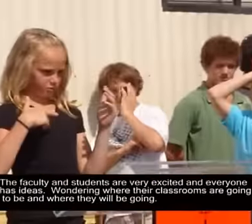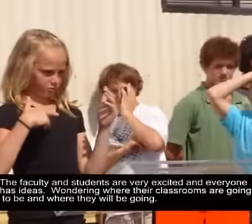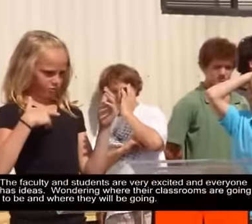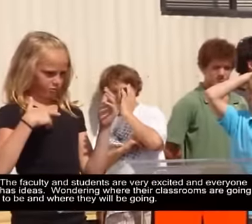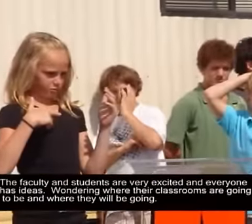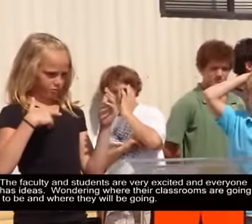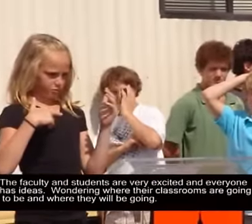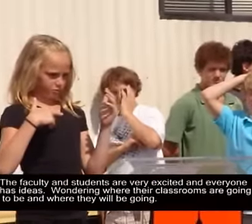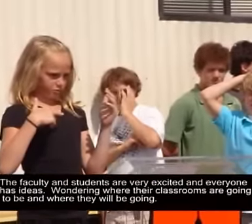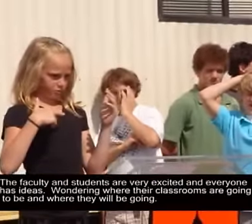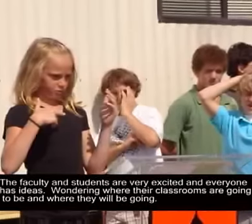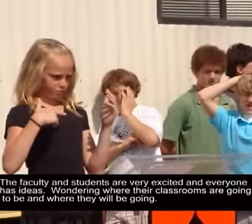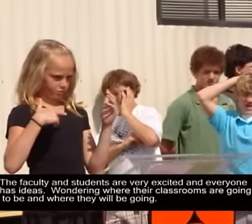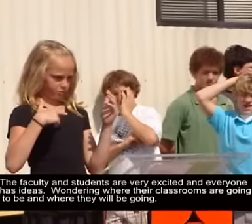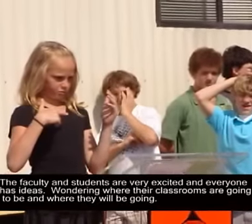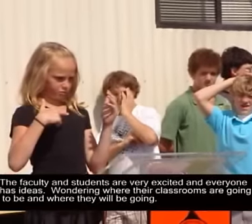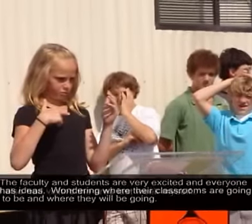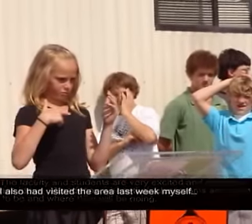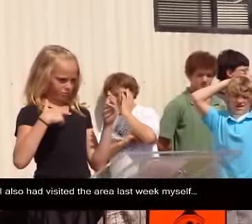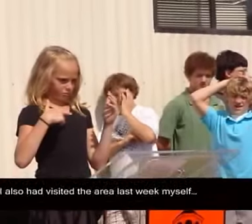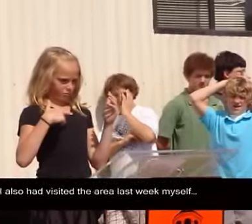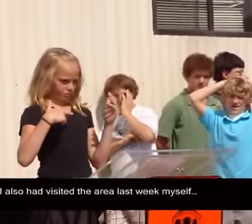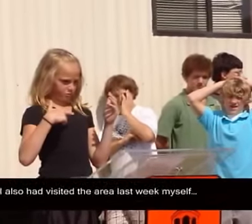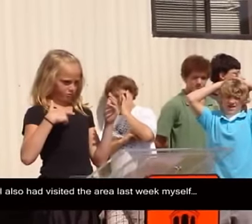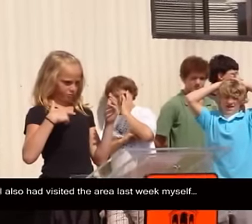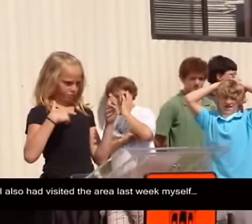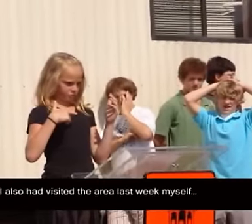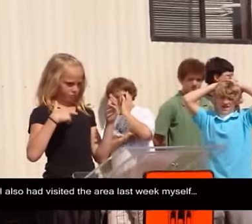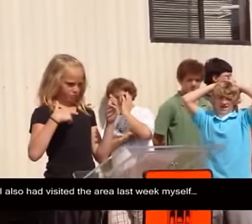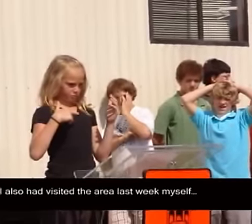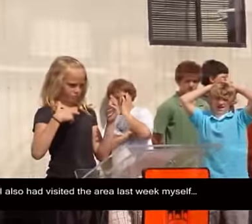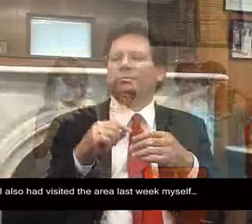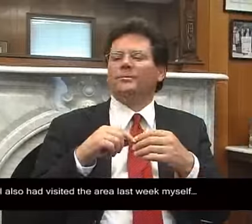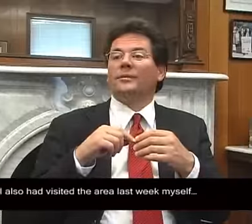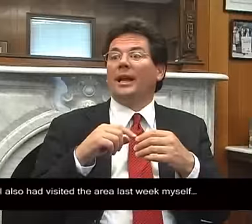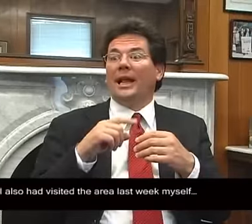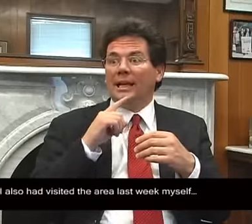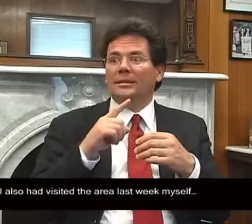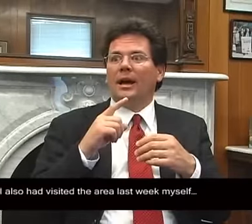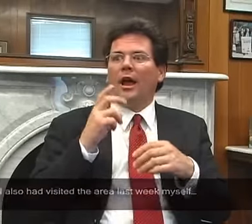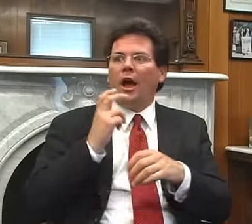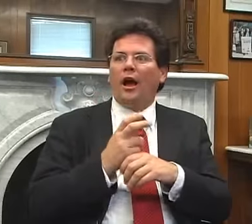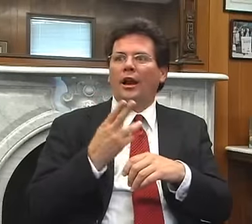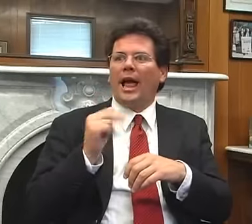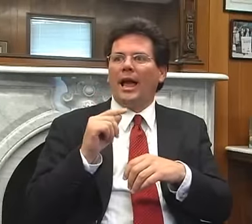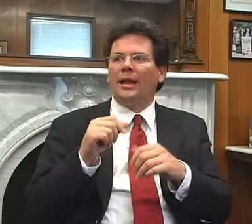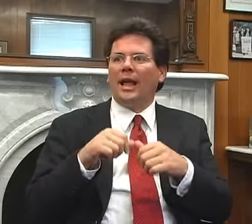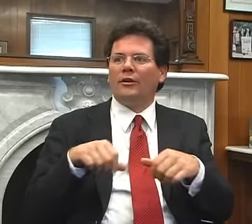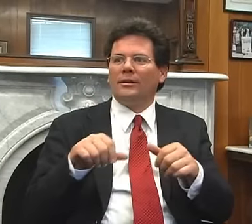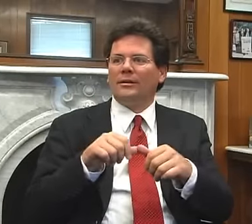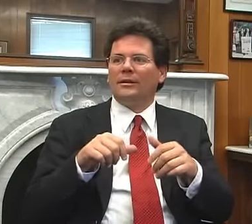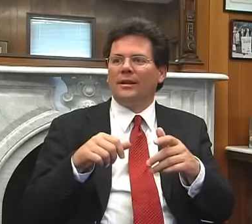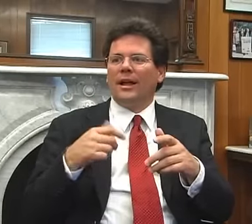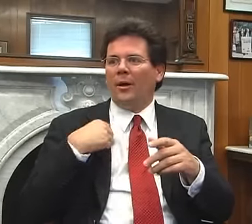classrooms are going to be and where they'll be going. I also had visited the area last week myself, and it's actually a hard hat